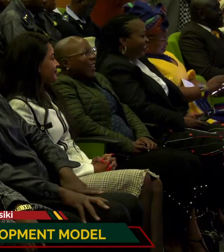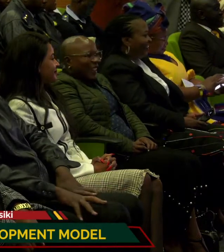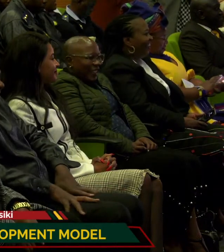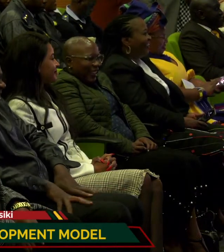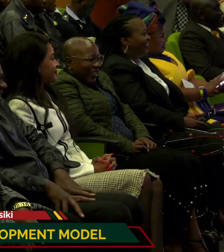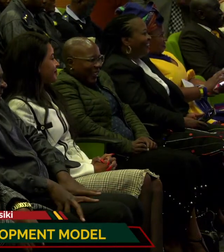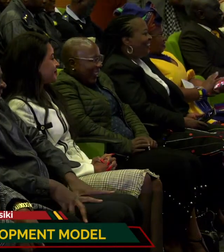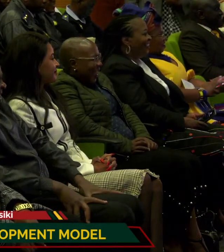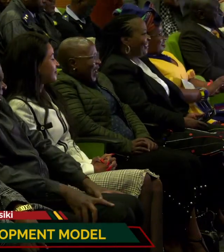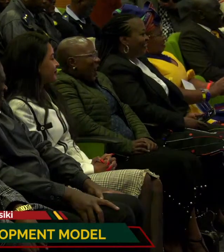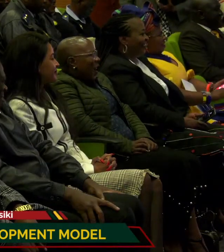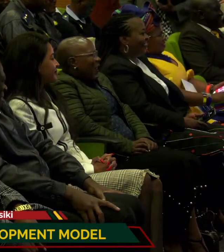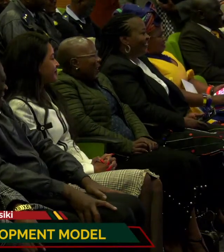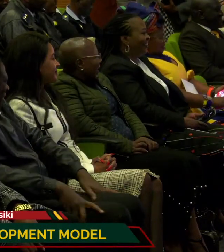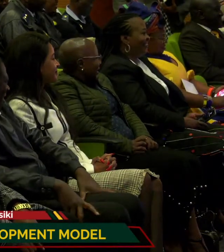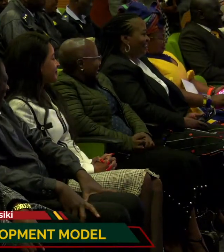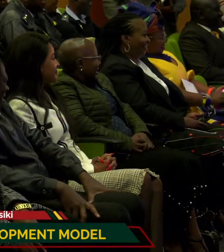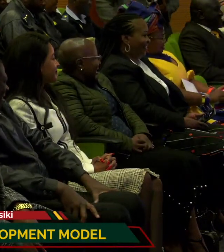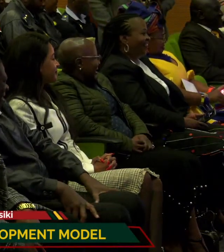Amanda.